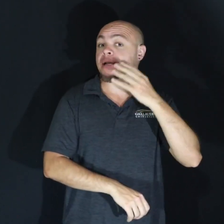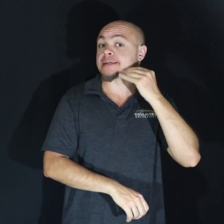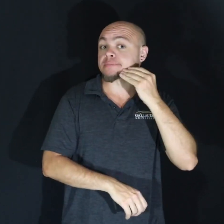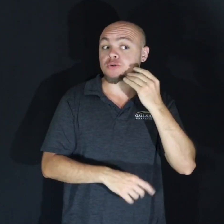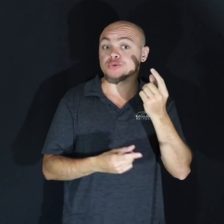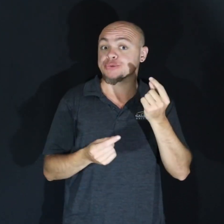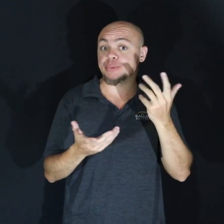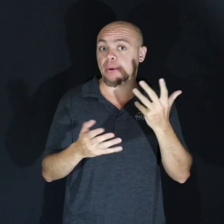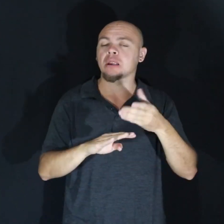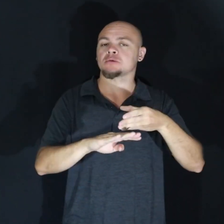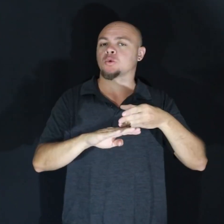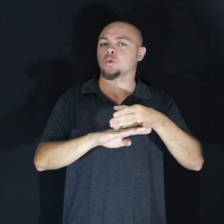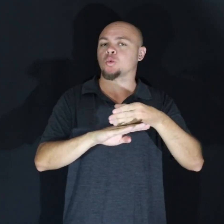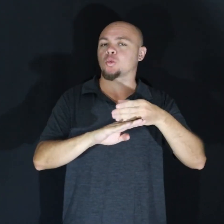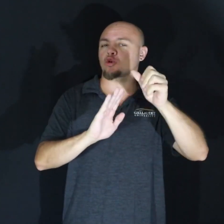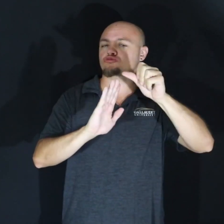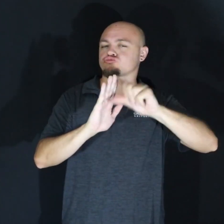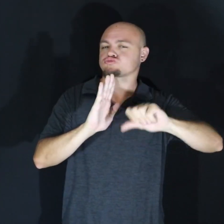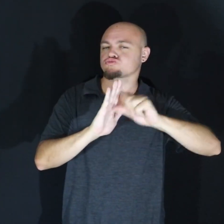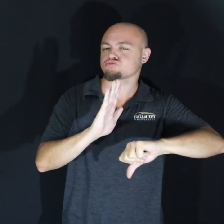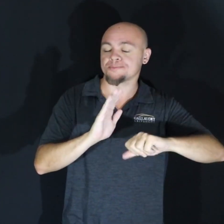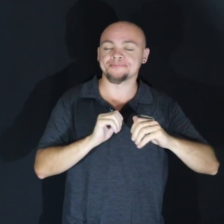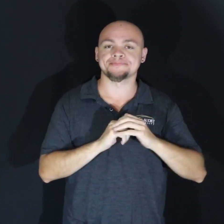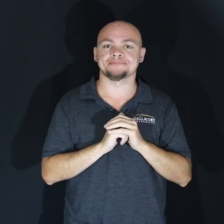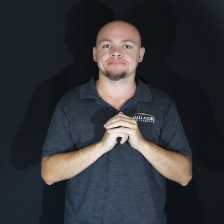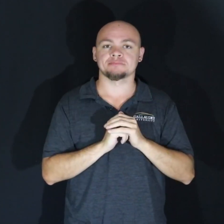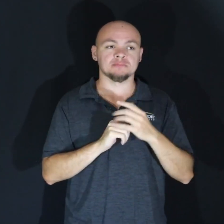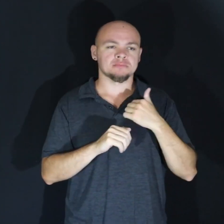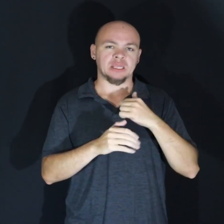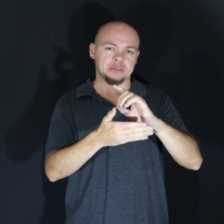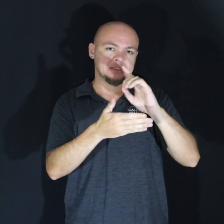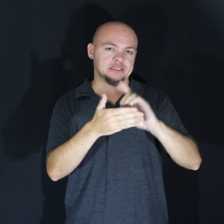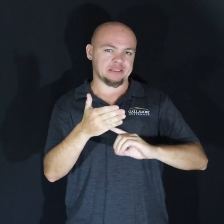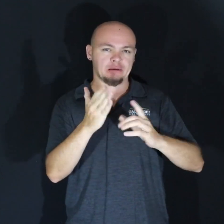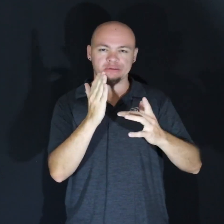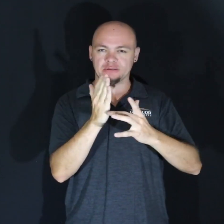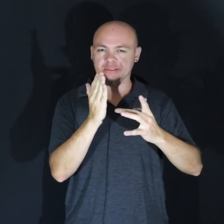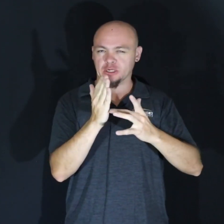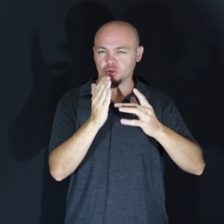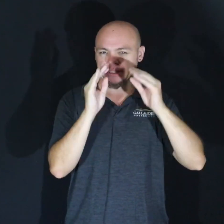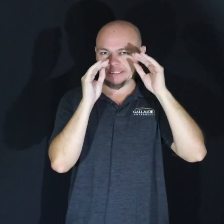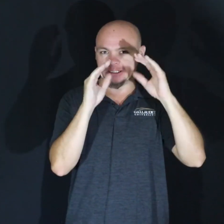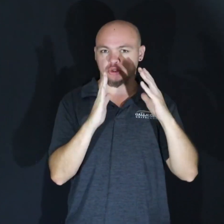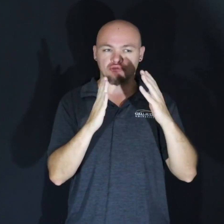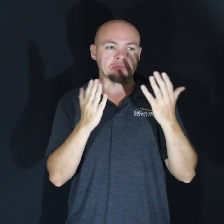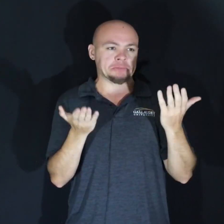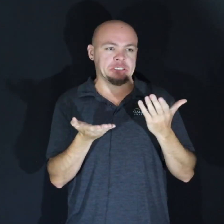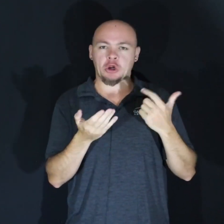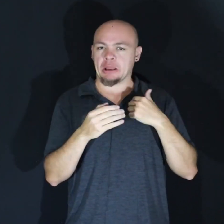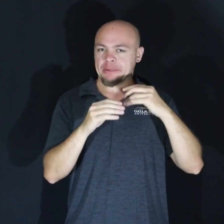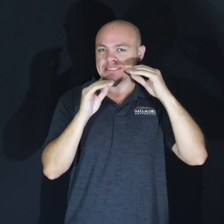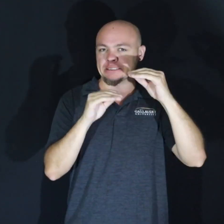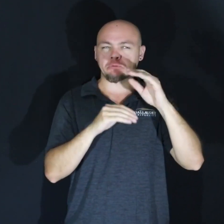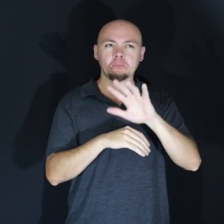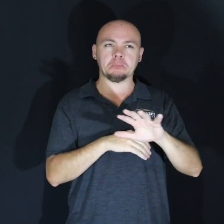woodcarver. I'm a design technology teacher and have been teaching here at King Alfred's for over 11